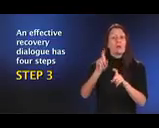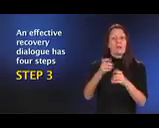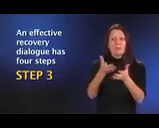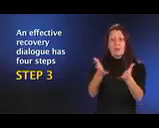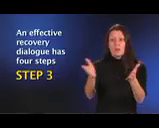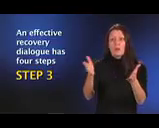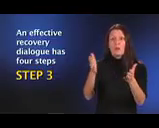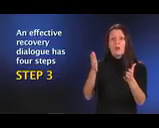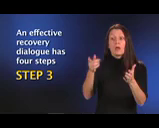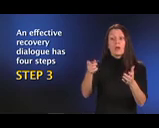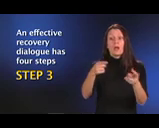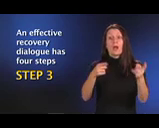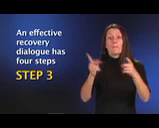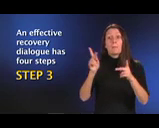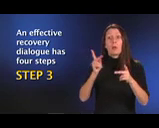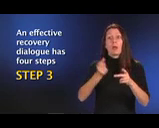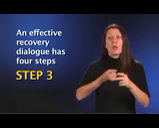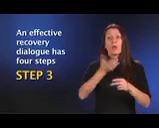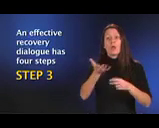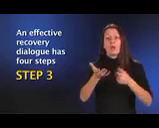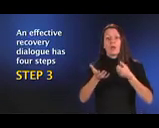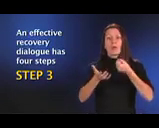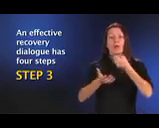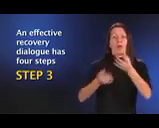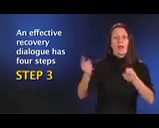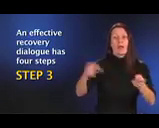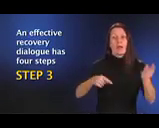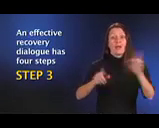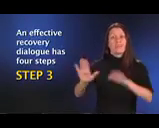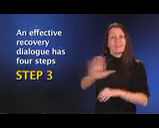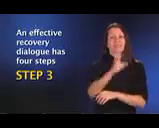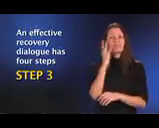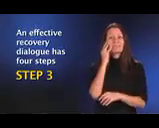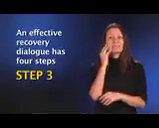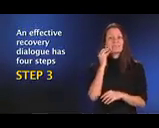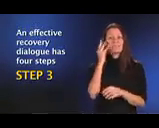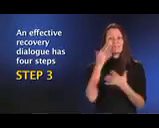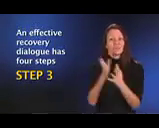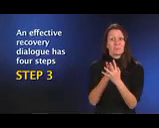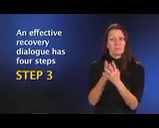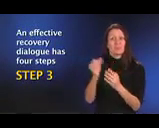and the peers start to share their own personal experiences.